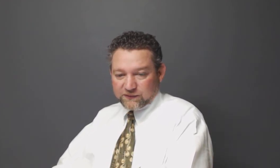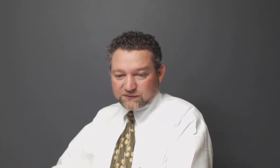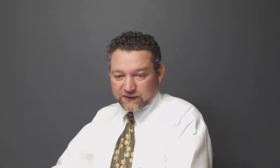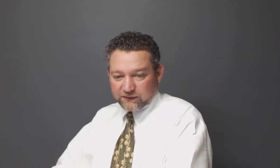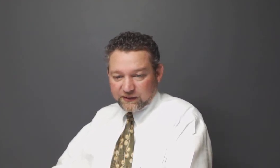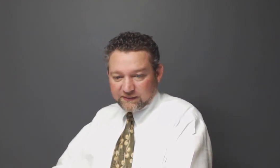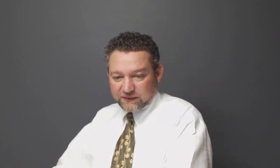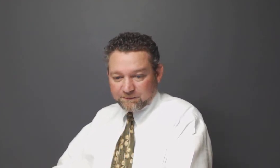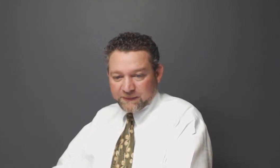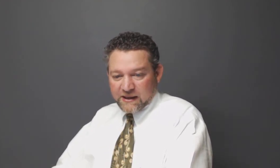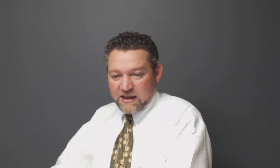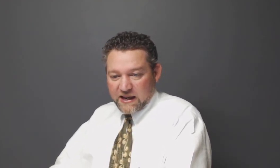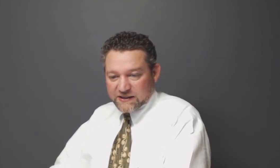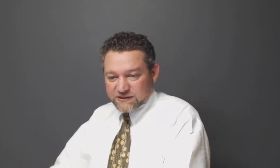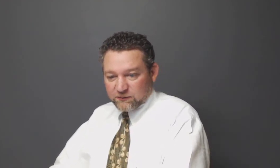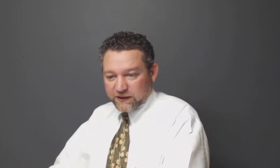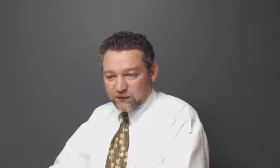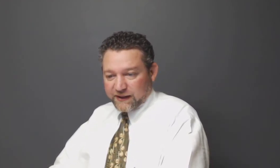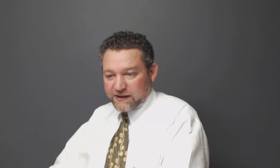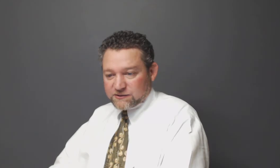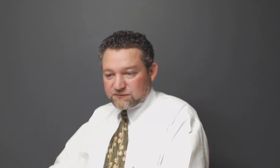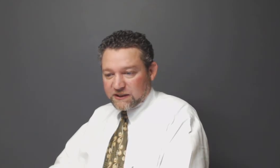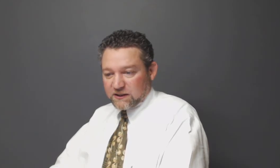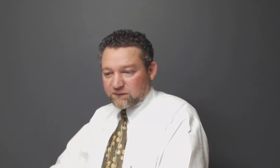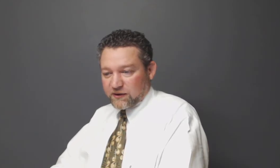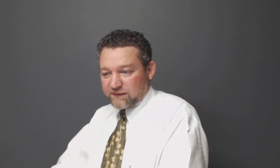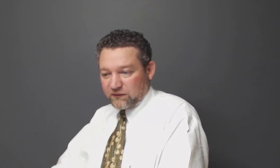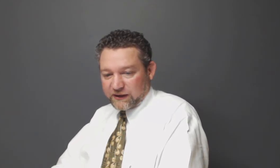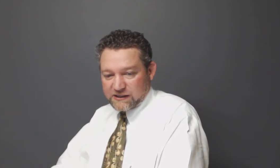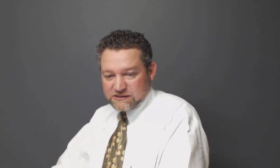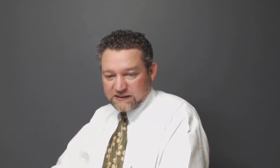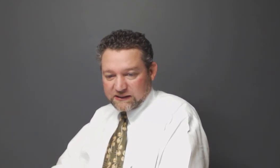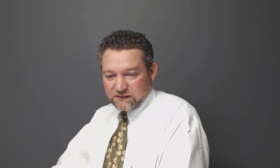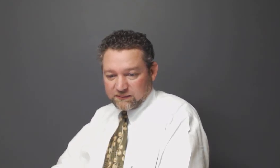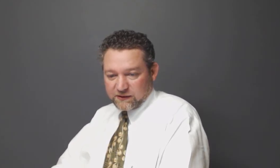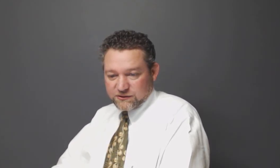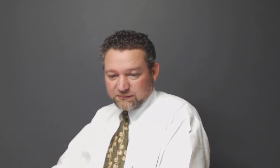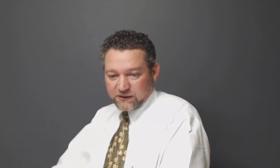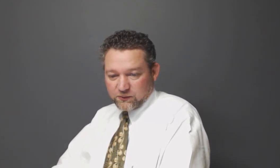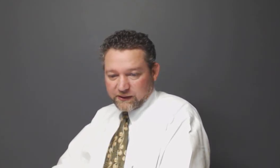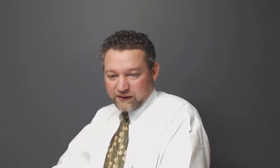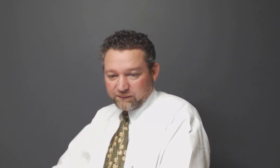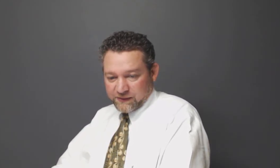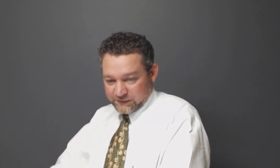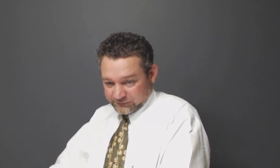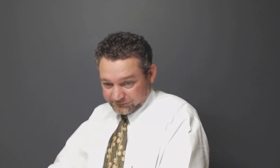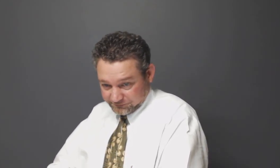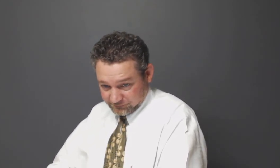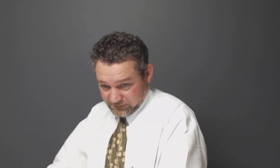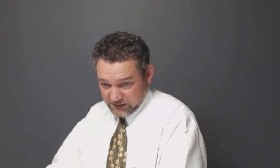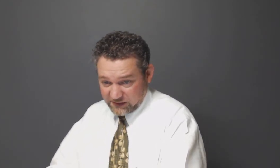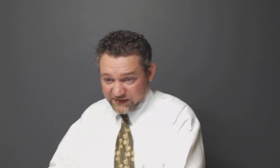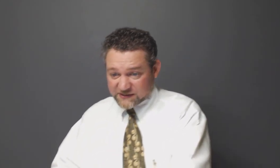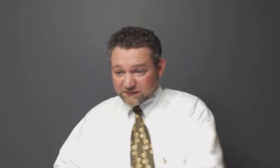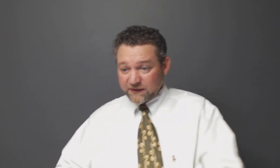of his father David, "and shall reign over the house of Jacob forever, and his kingdom there shall be no end. Then said Mary